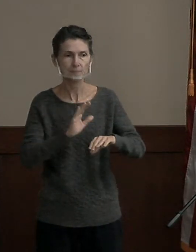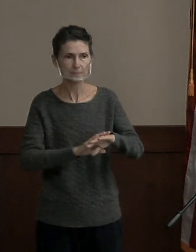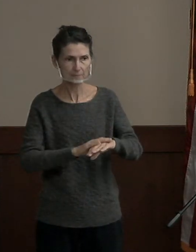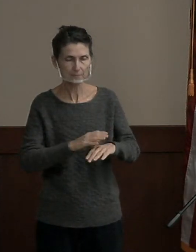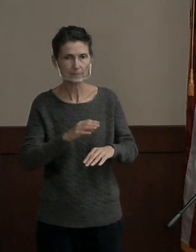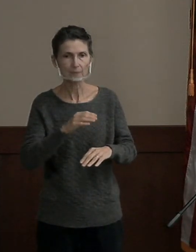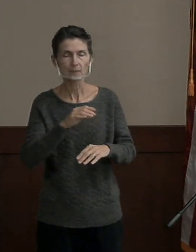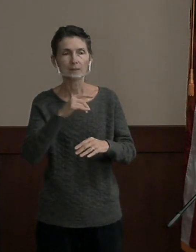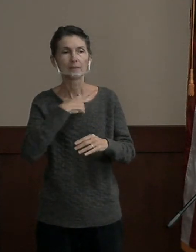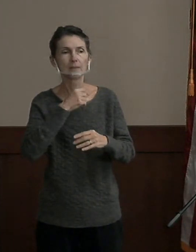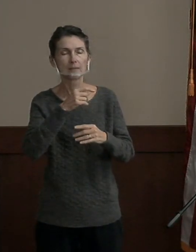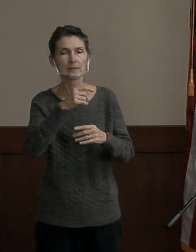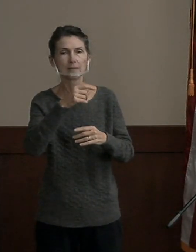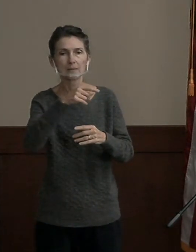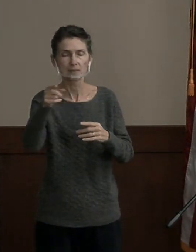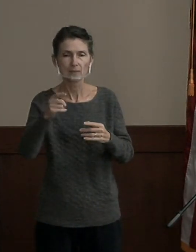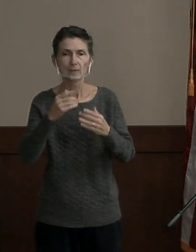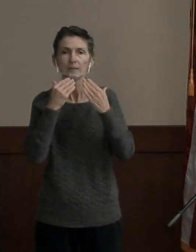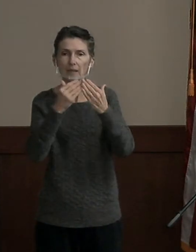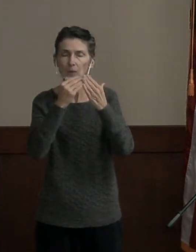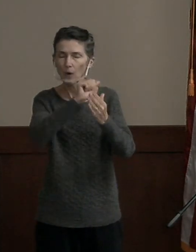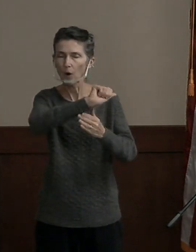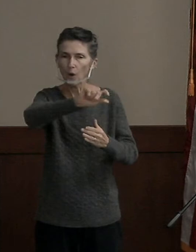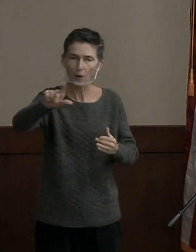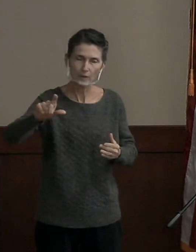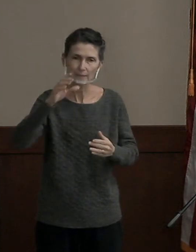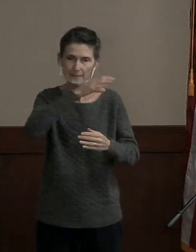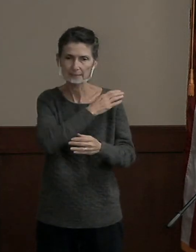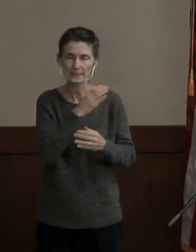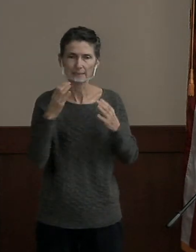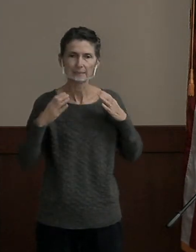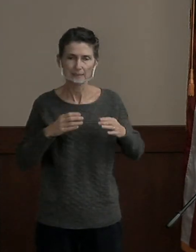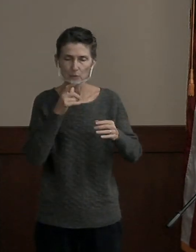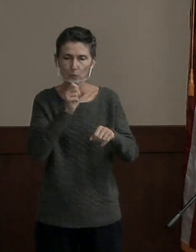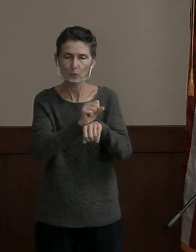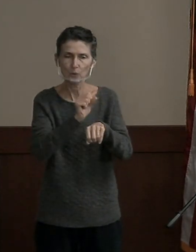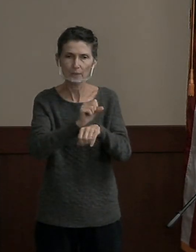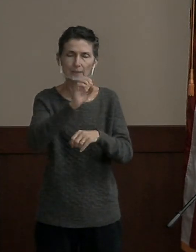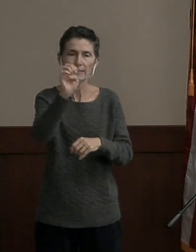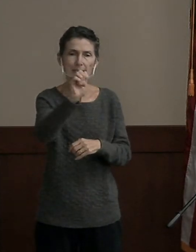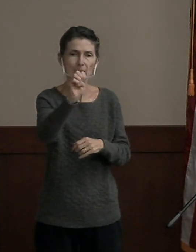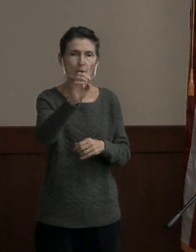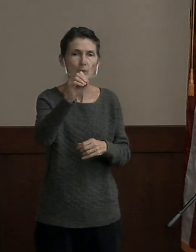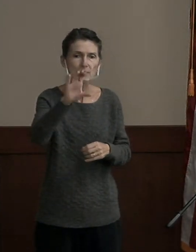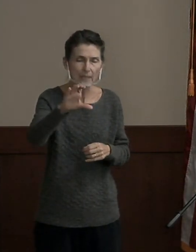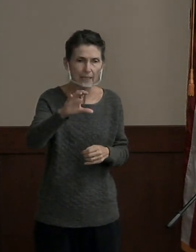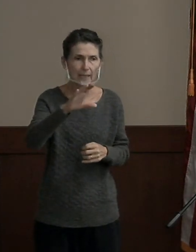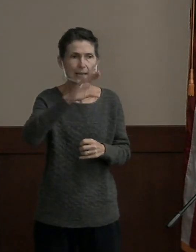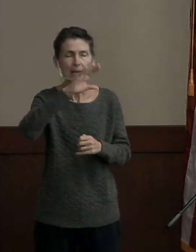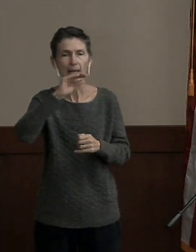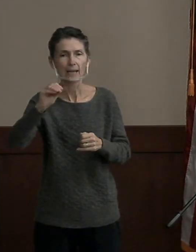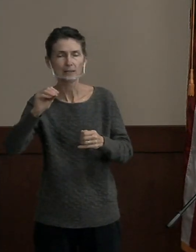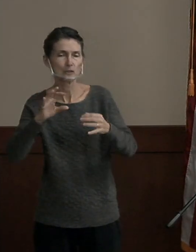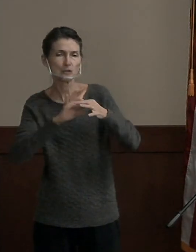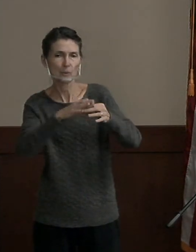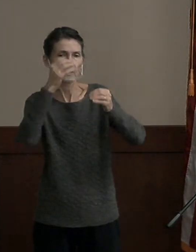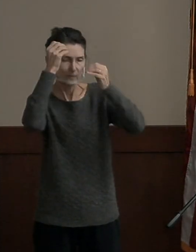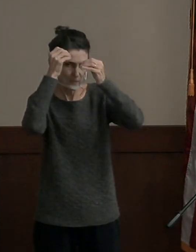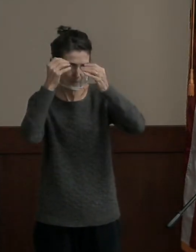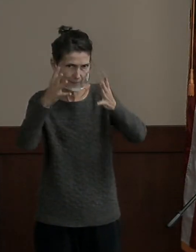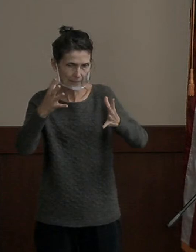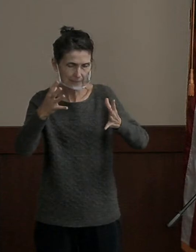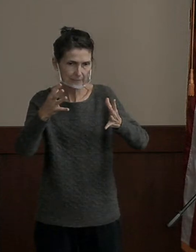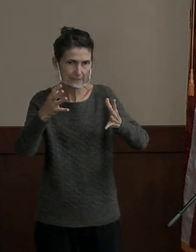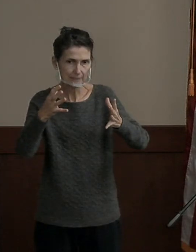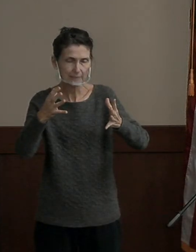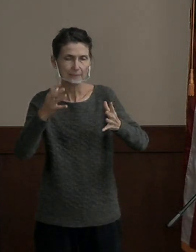grateful citizens of Washington County, thank you to all of those who have been working in the EOC and the Joint Information